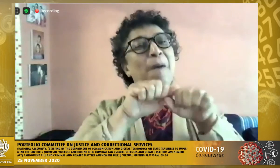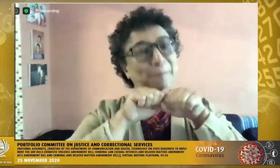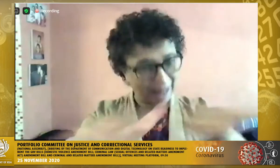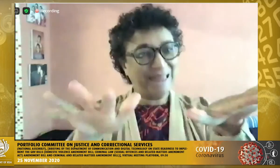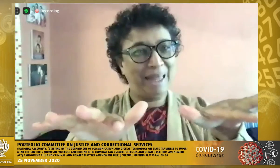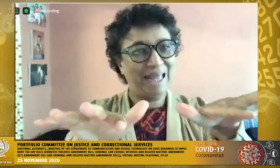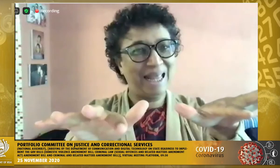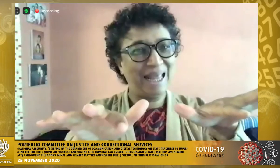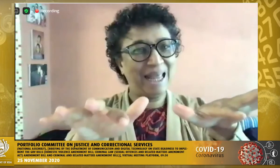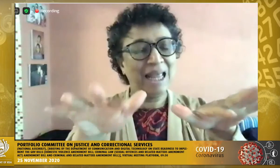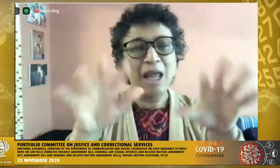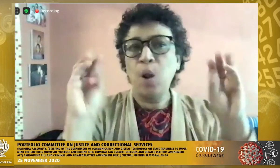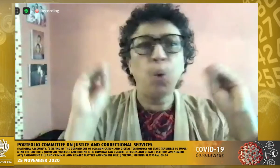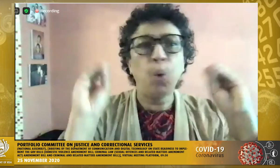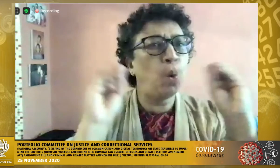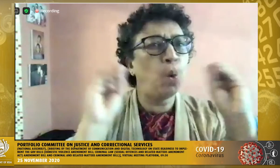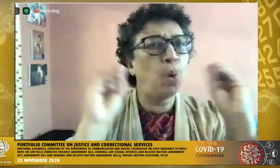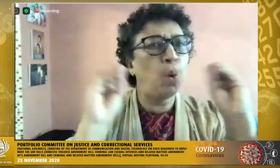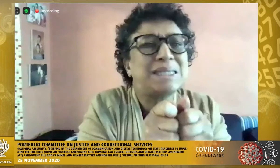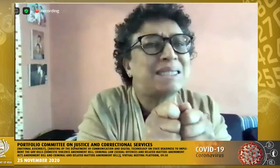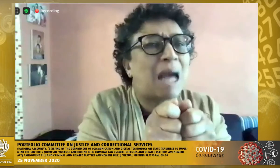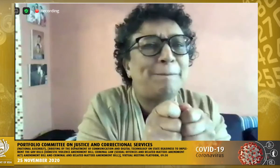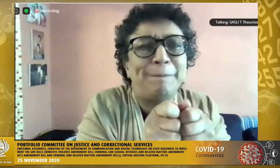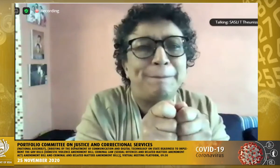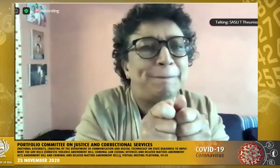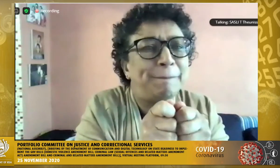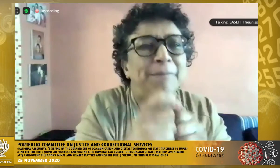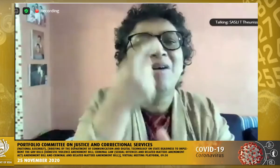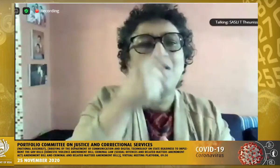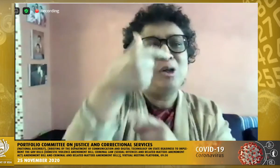violence is the second pandemic,